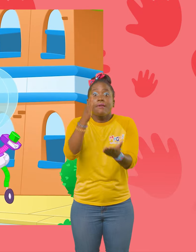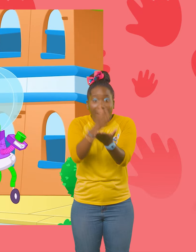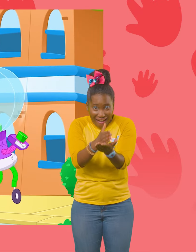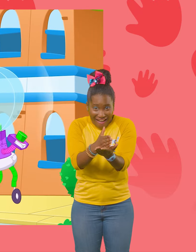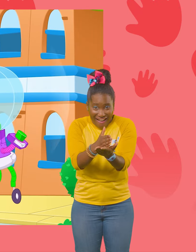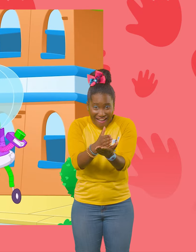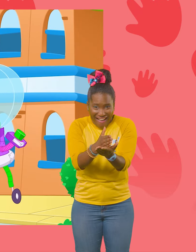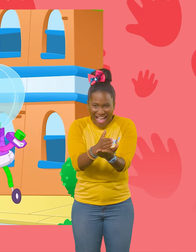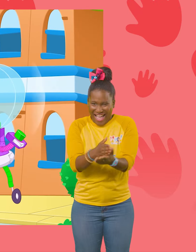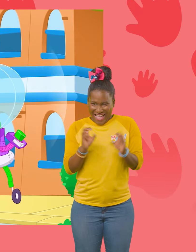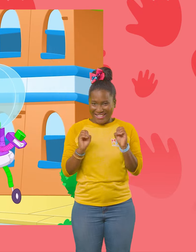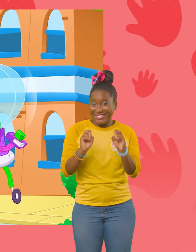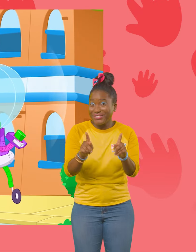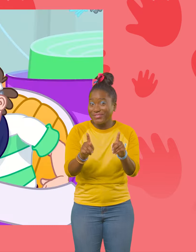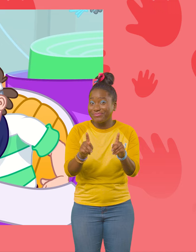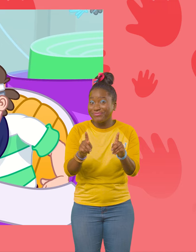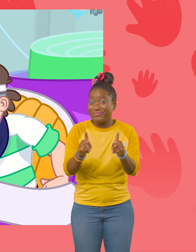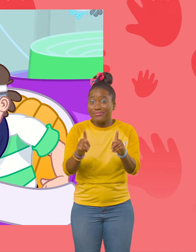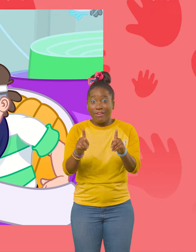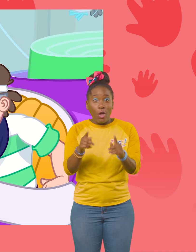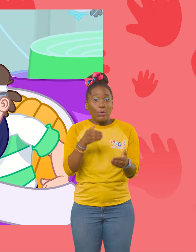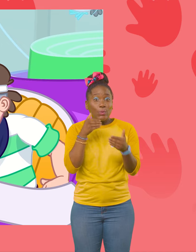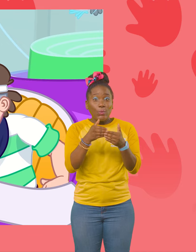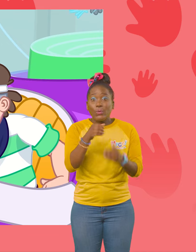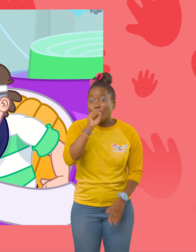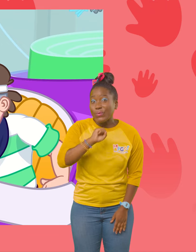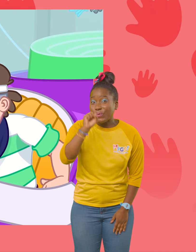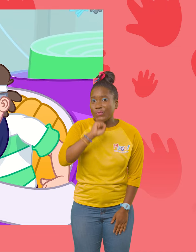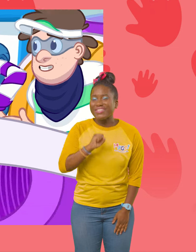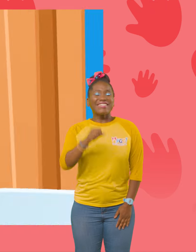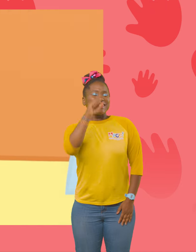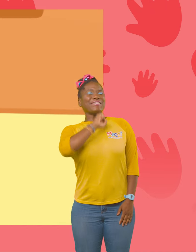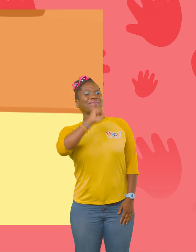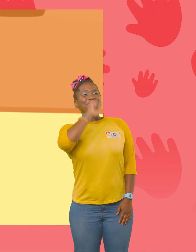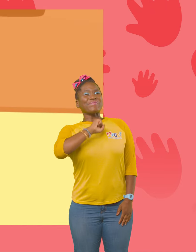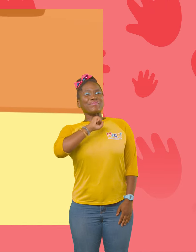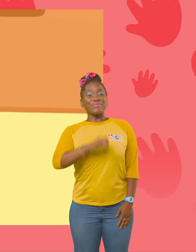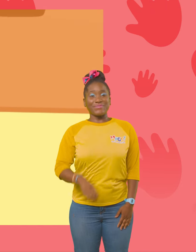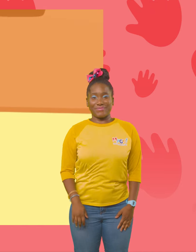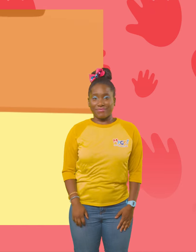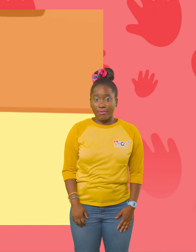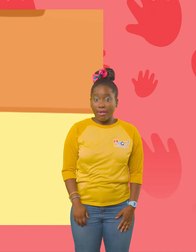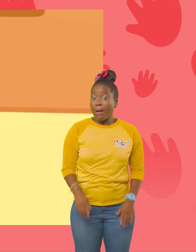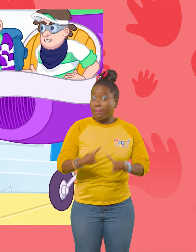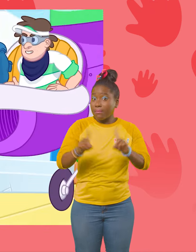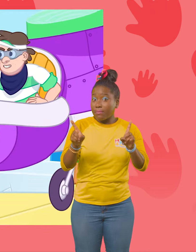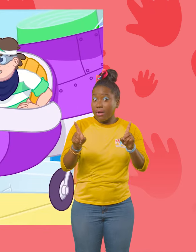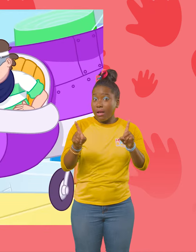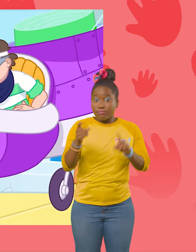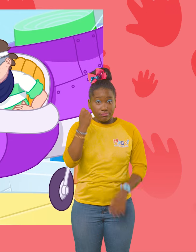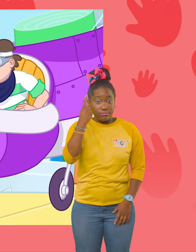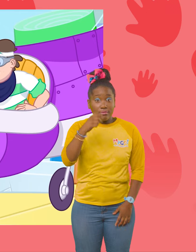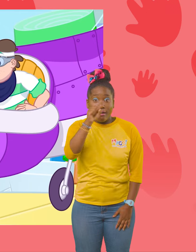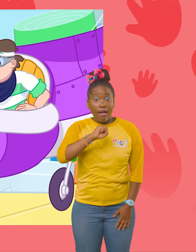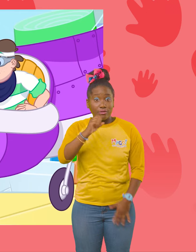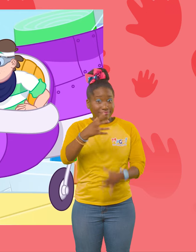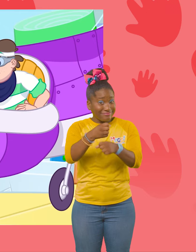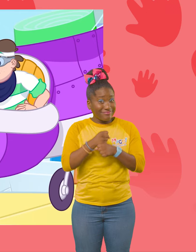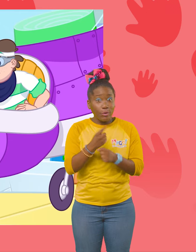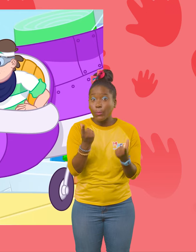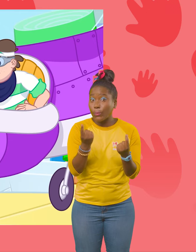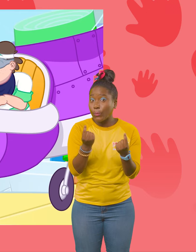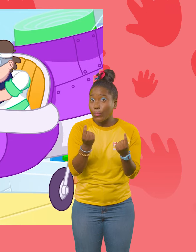And stop. Okay, we're almost at the ice cream. Ice cream! But to get the ice